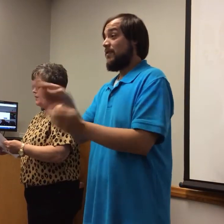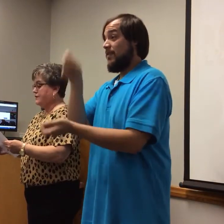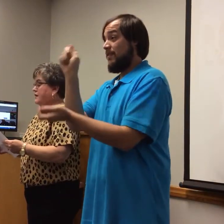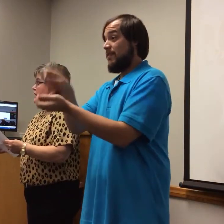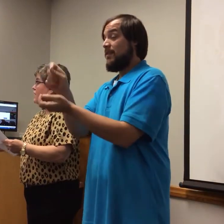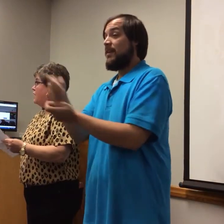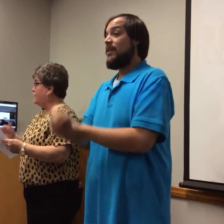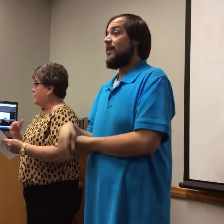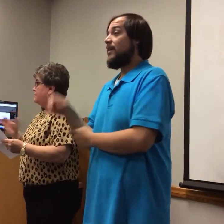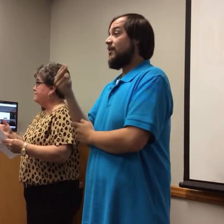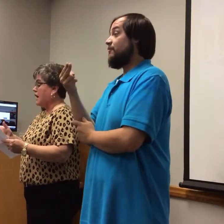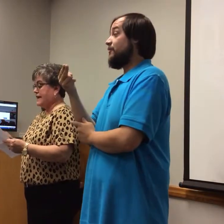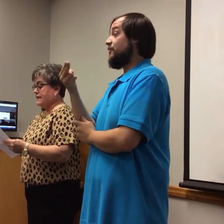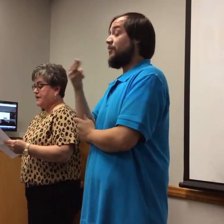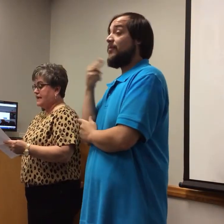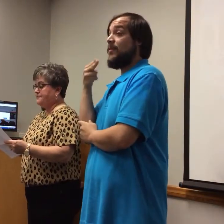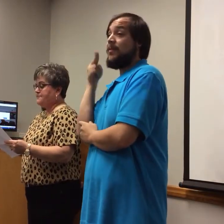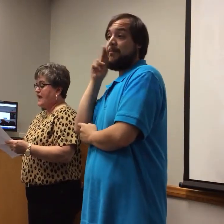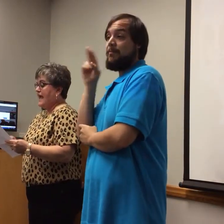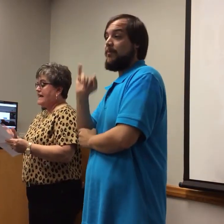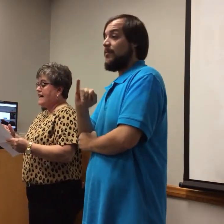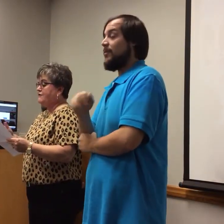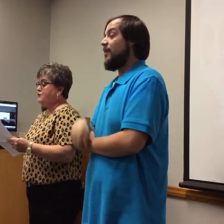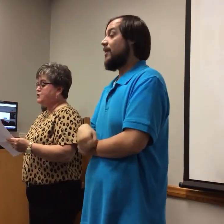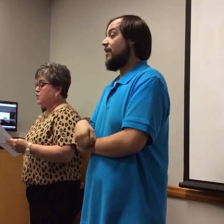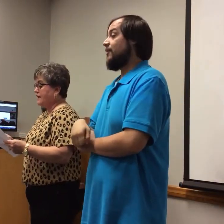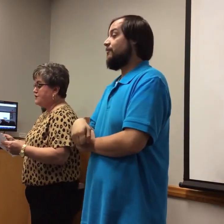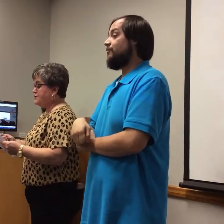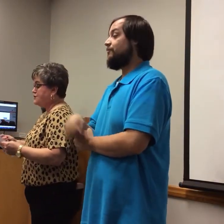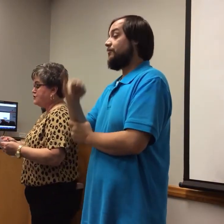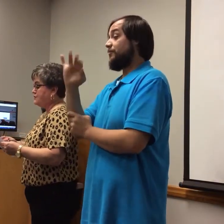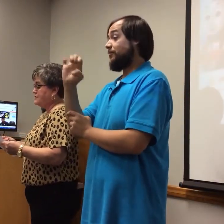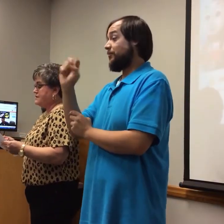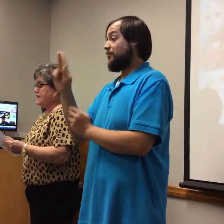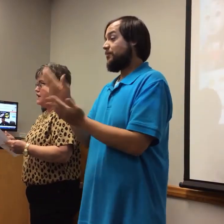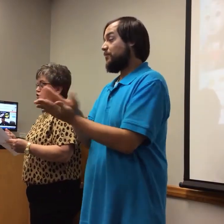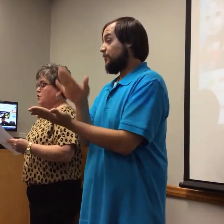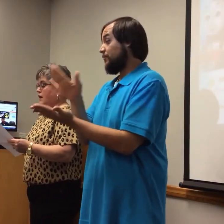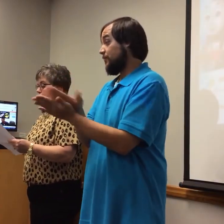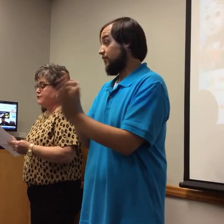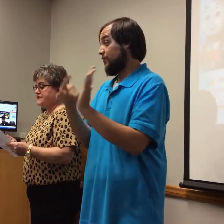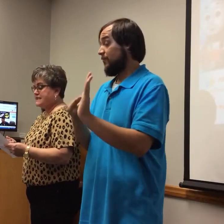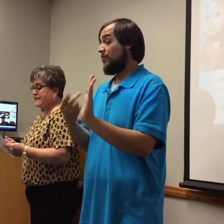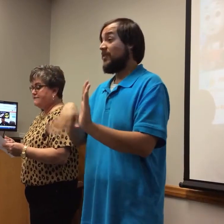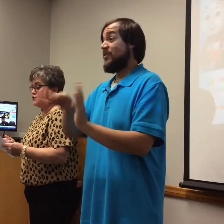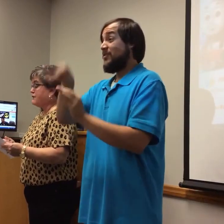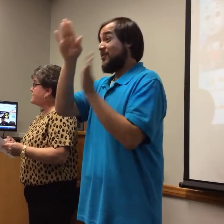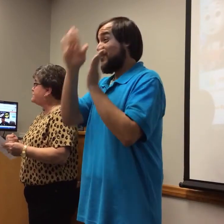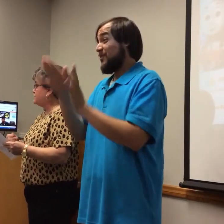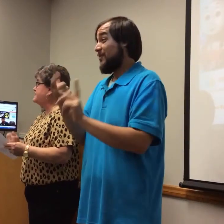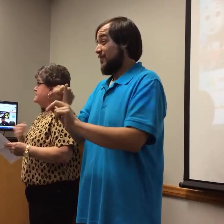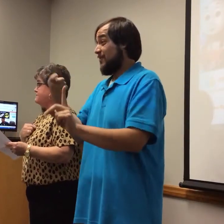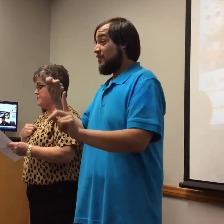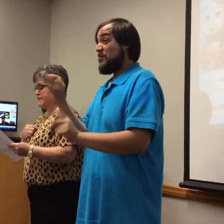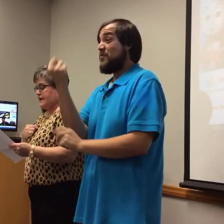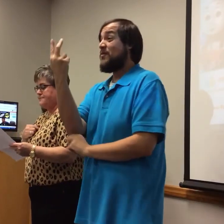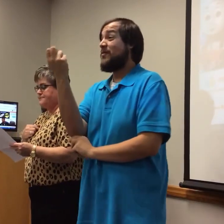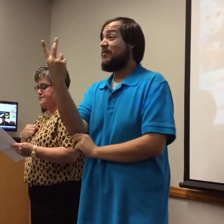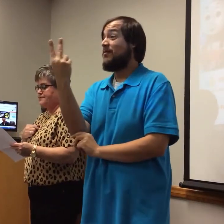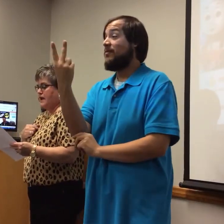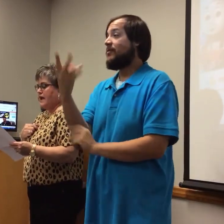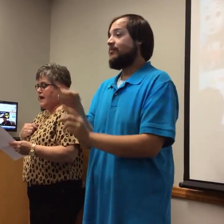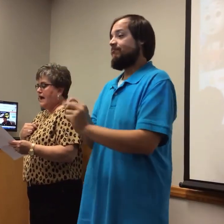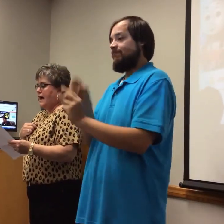hearing impaired on their IEP. And of those 22 students, 12 receive direct services from